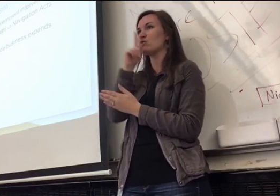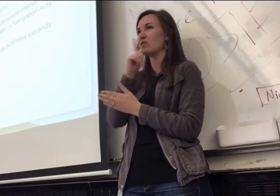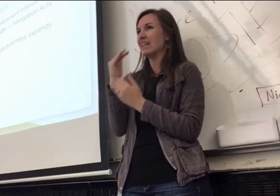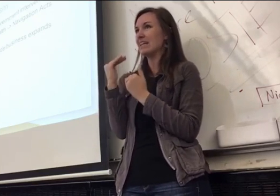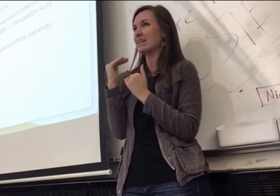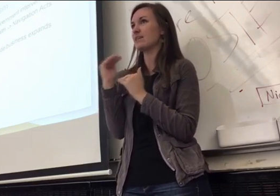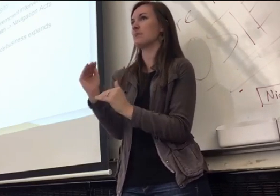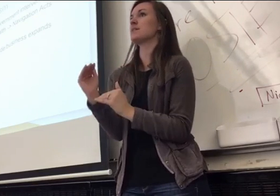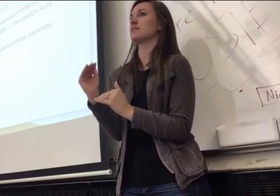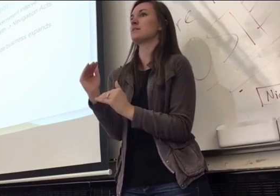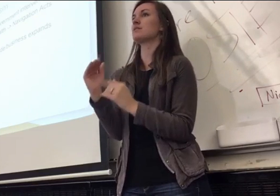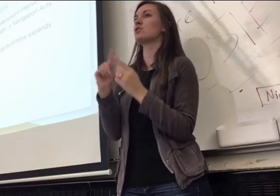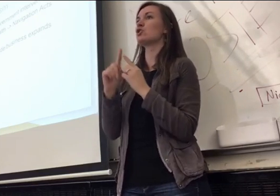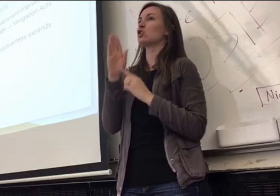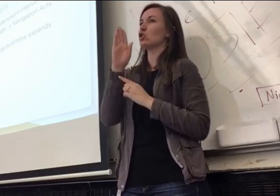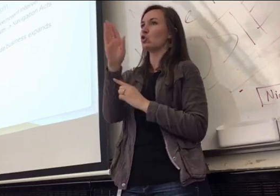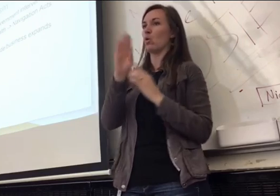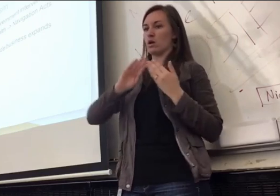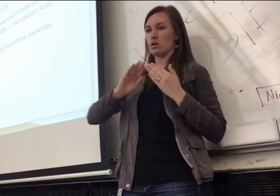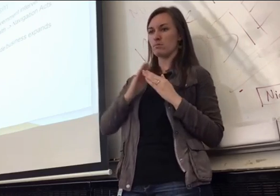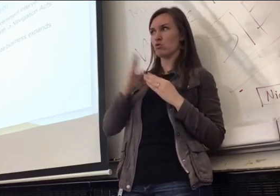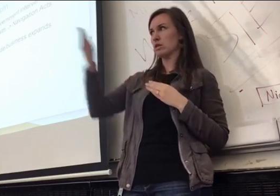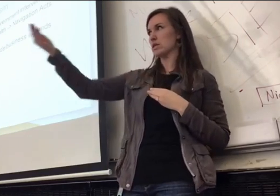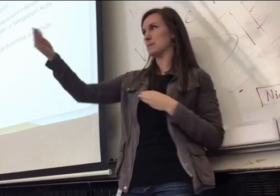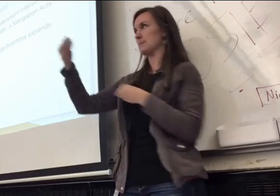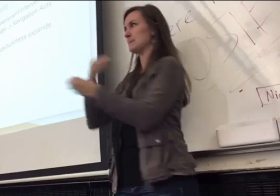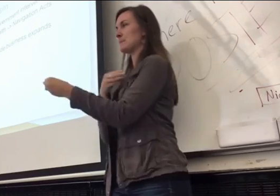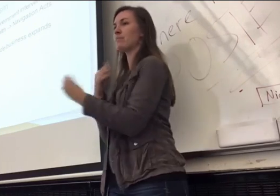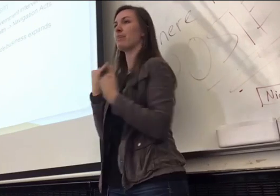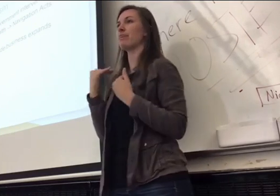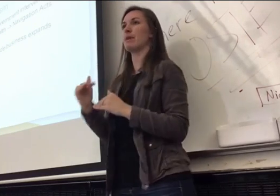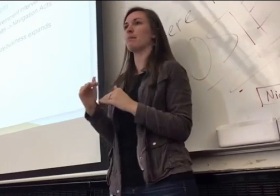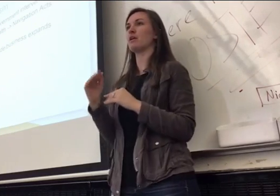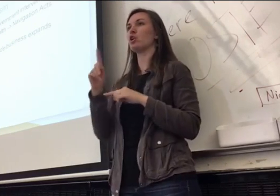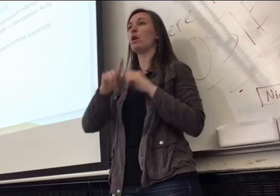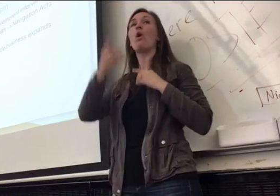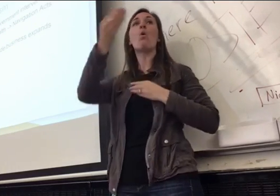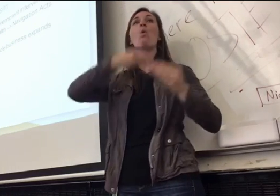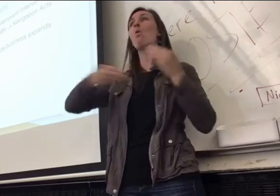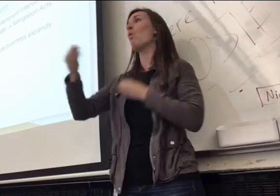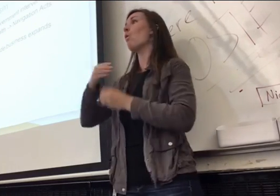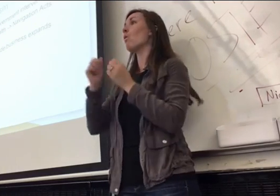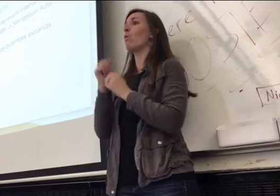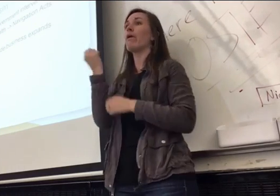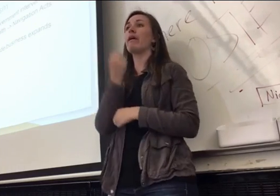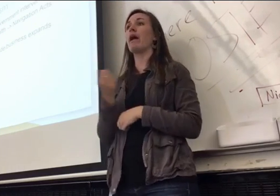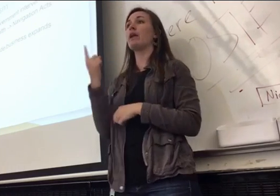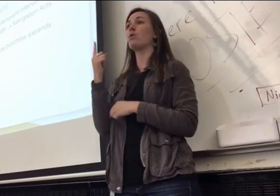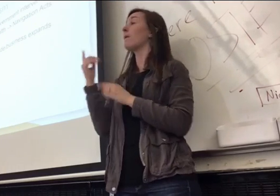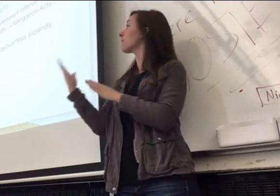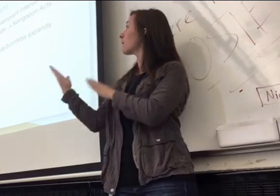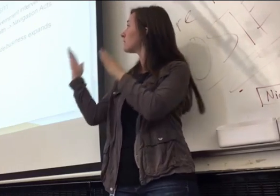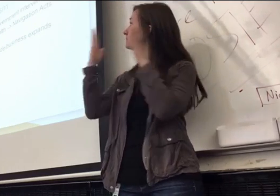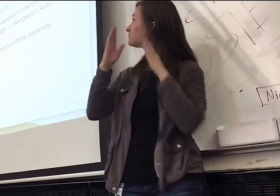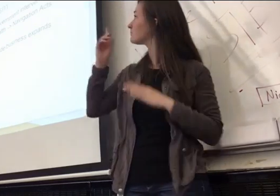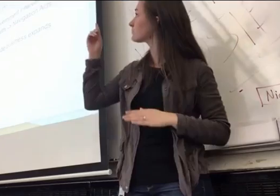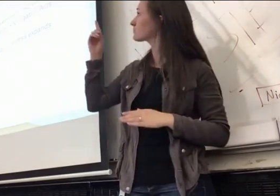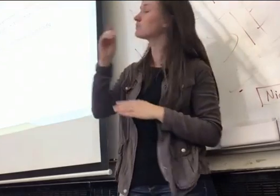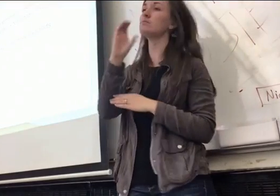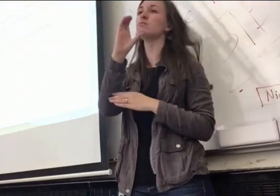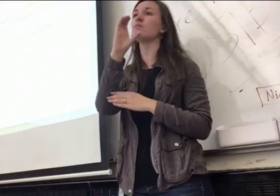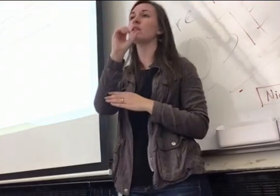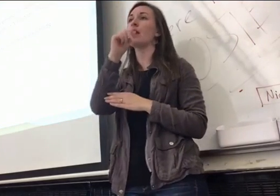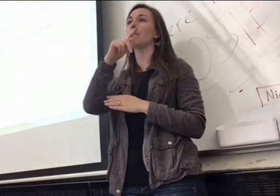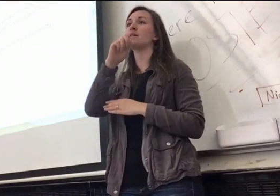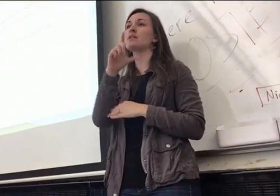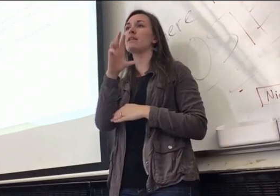the constraints of your individual community. Whereas capitalism is massive international trade. This is what we have now.